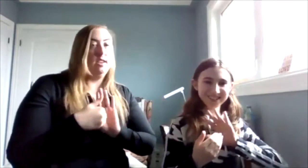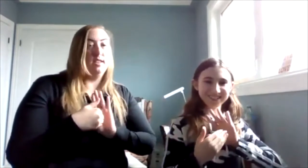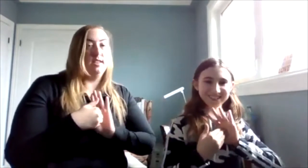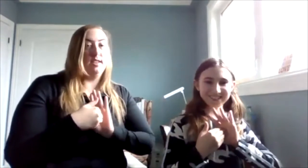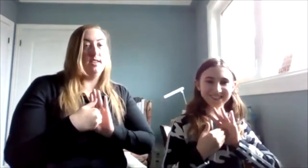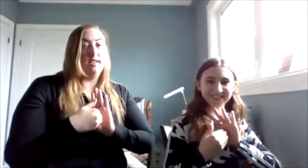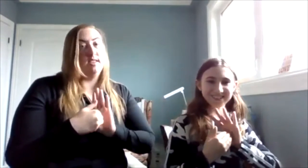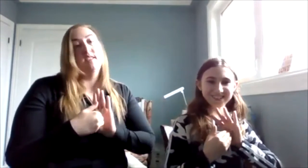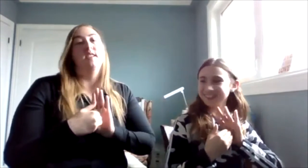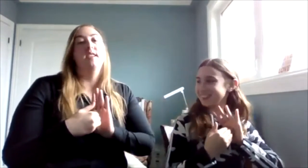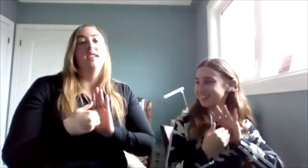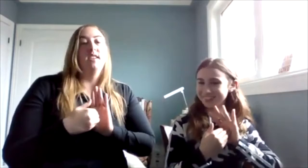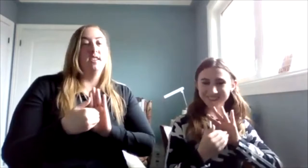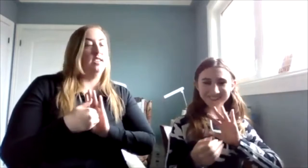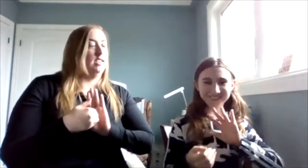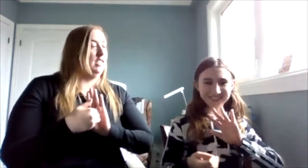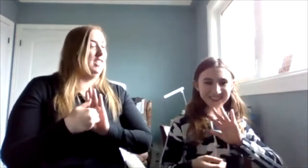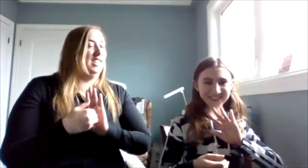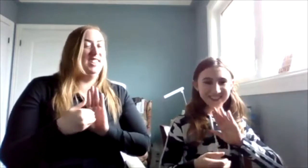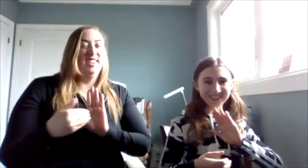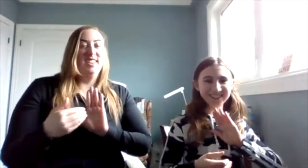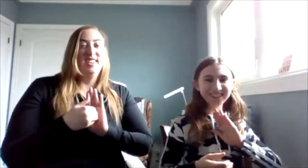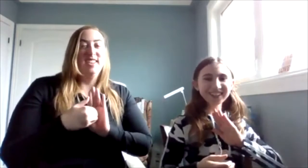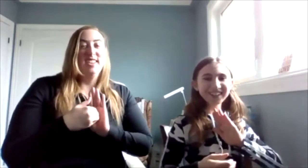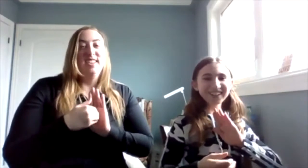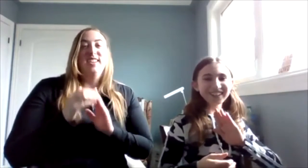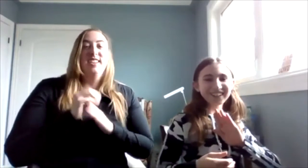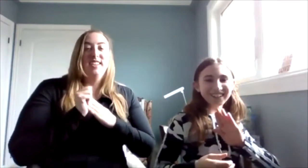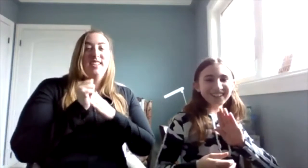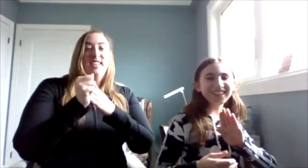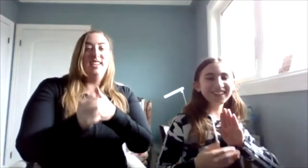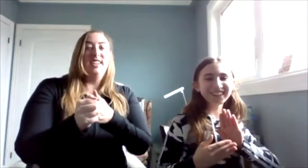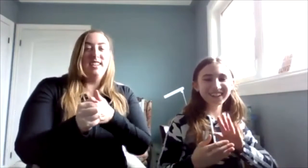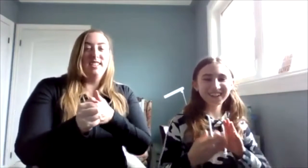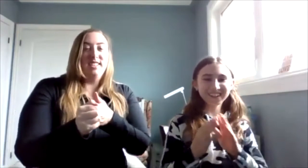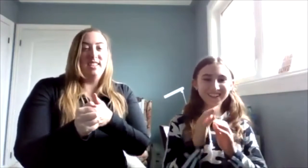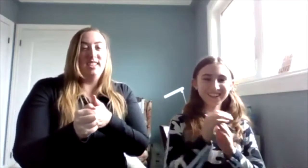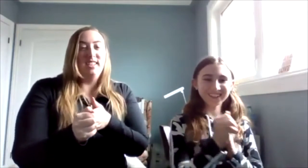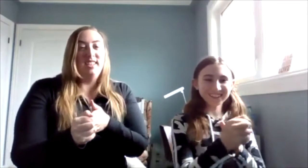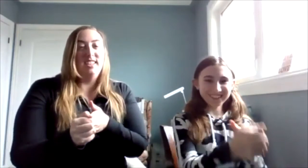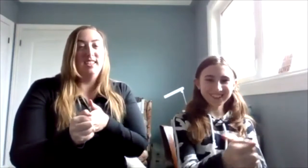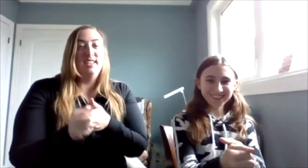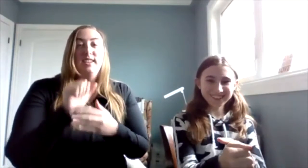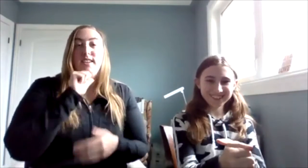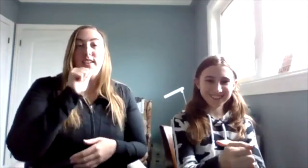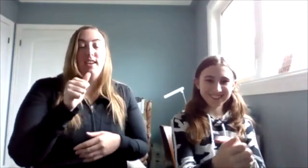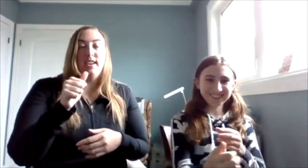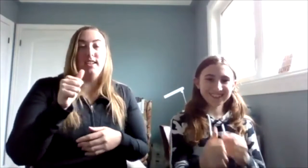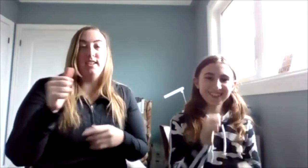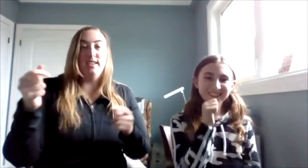Against us. I can do it like that. Lead us not